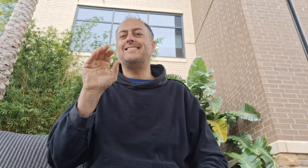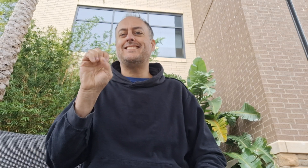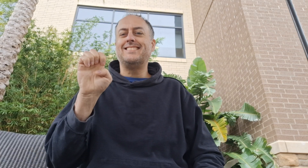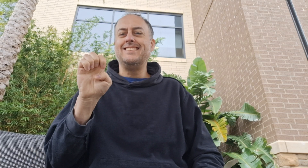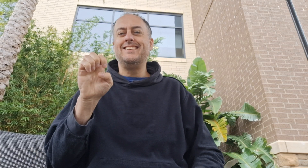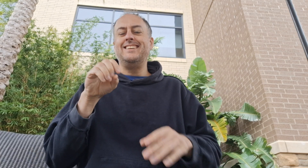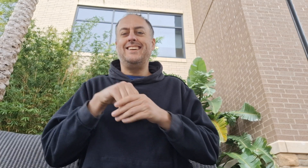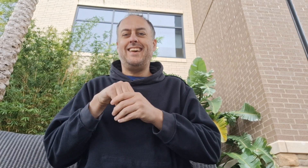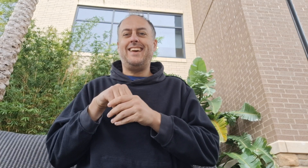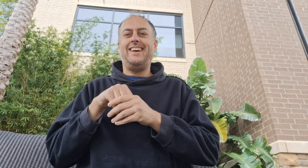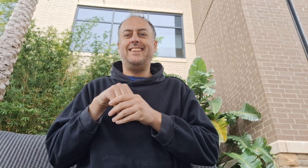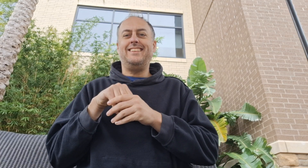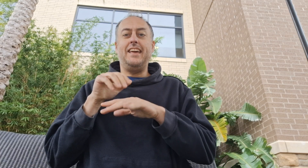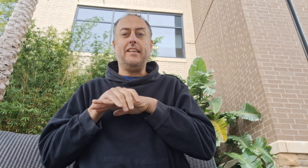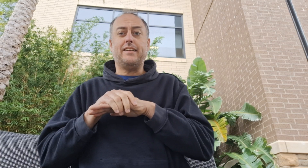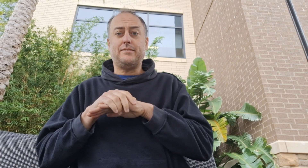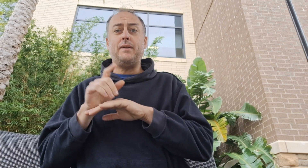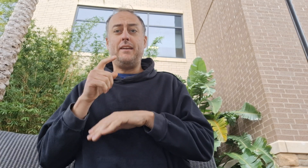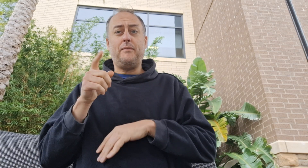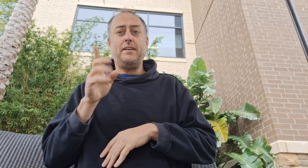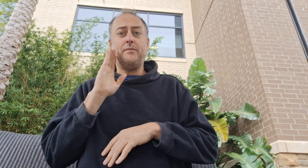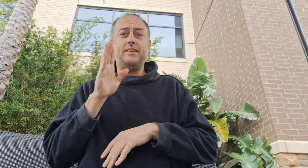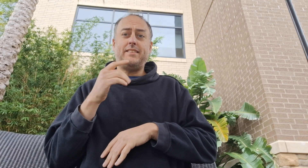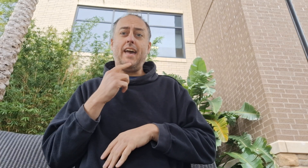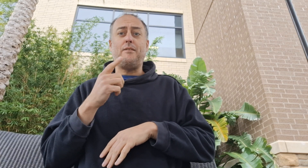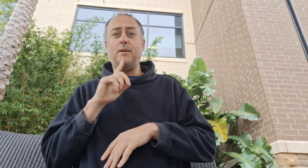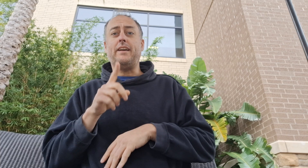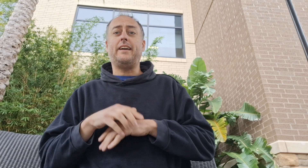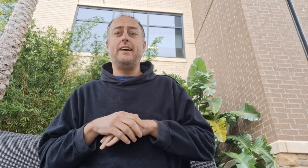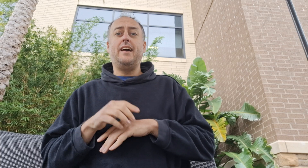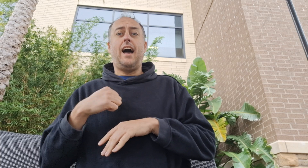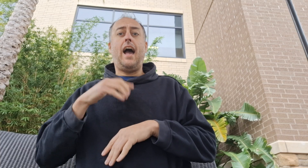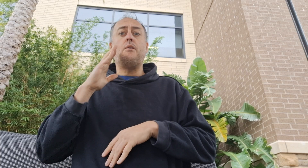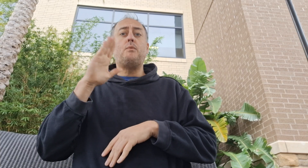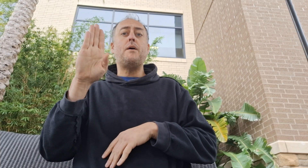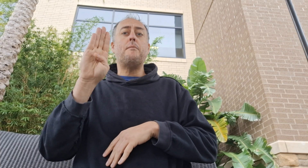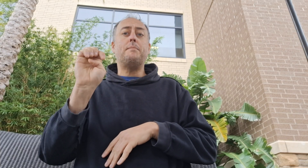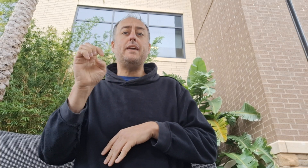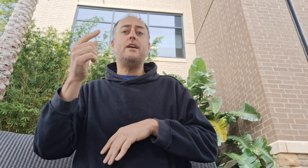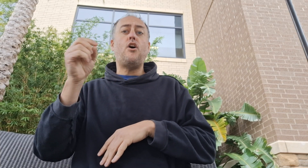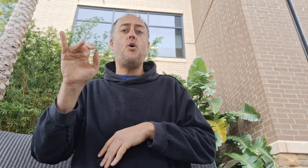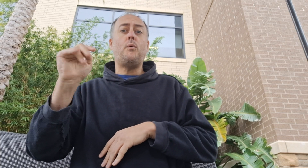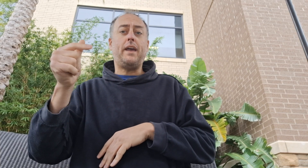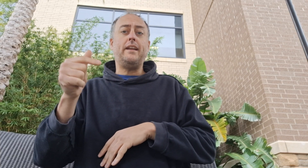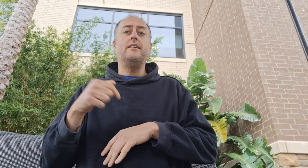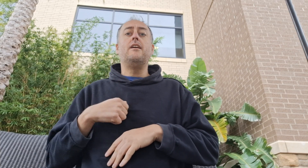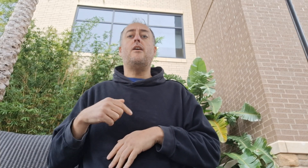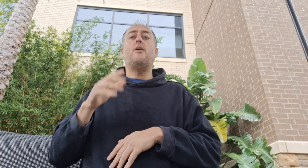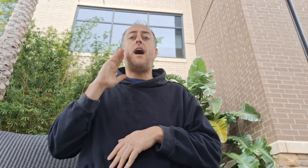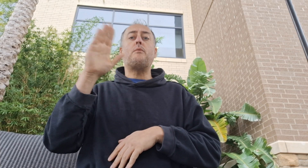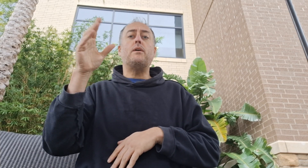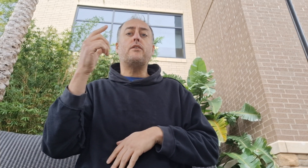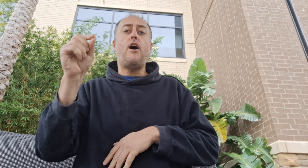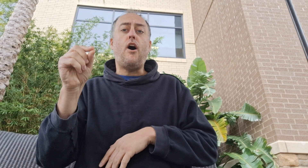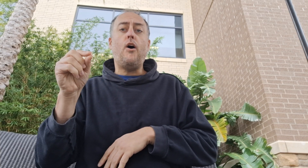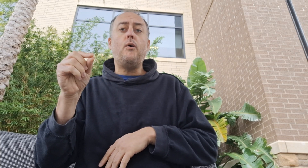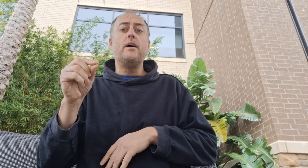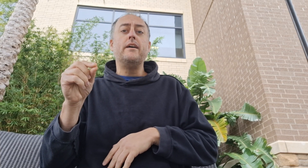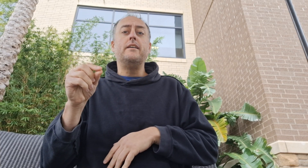tense in English. We say, really, I will be going or I will go.